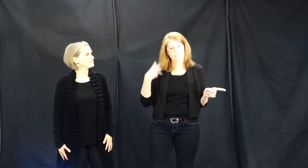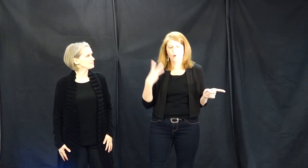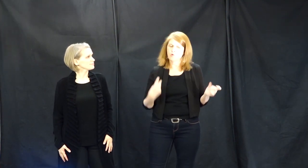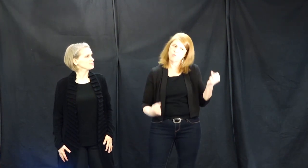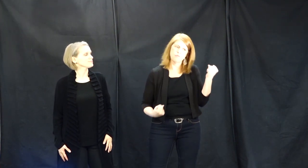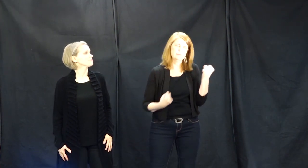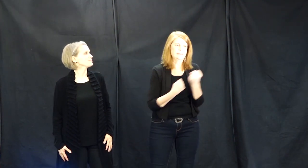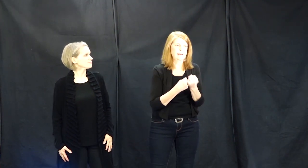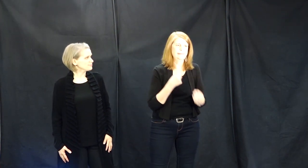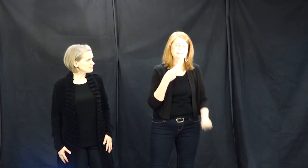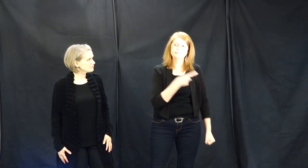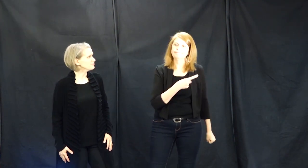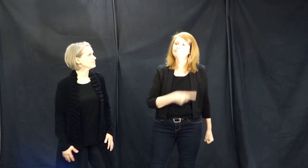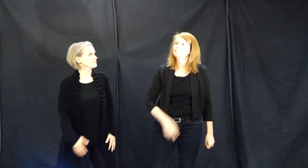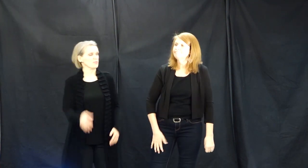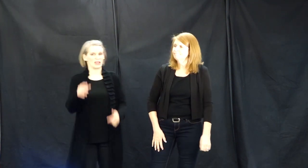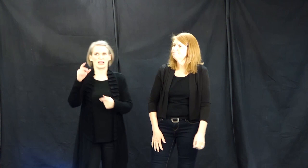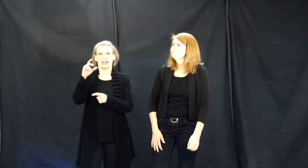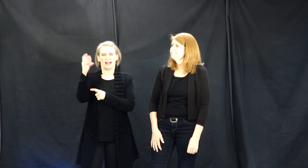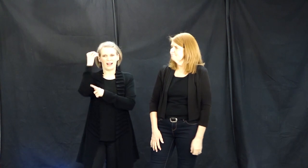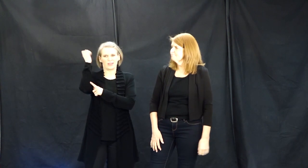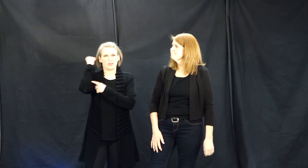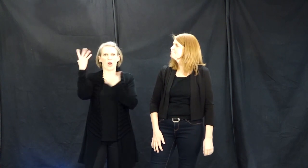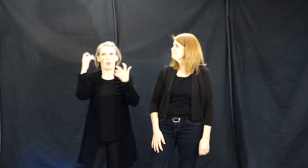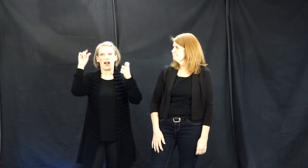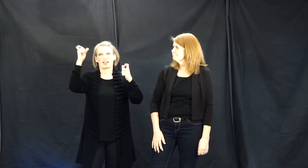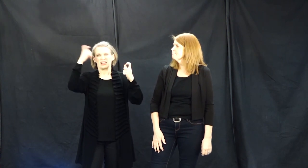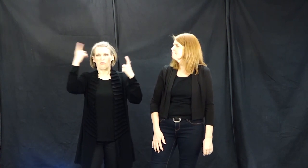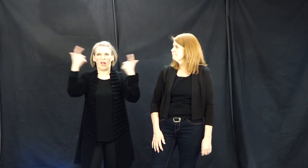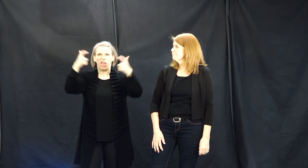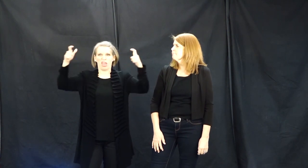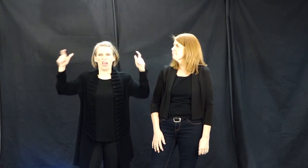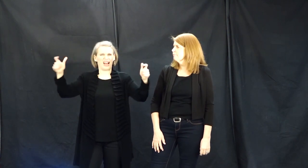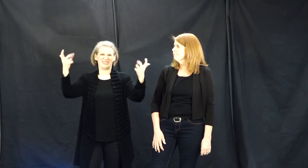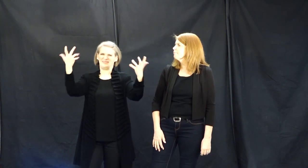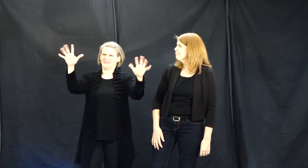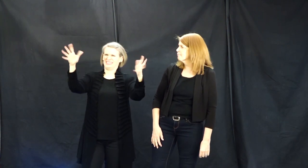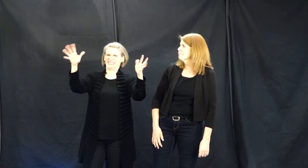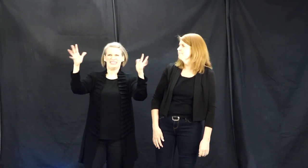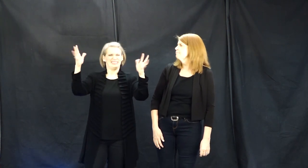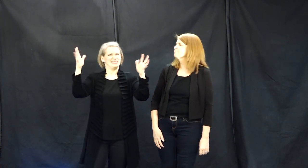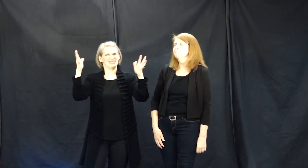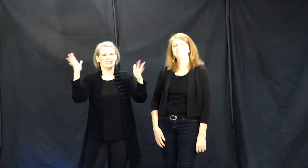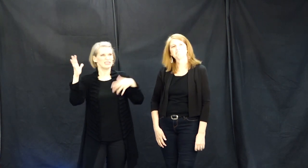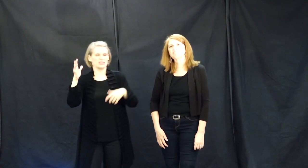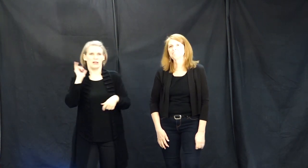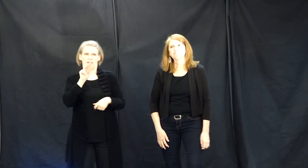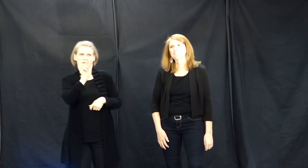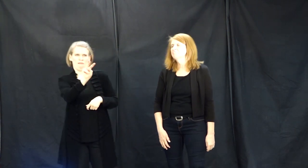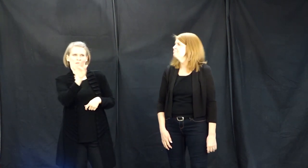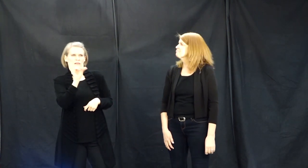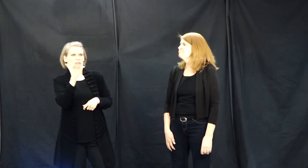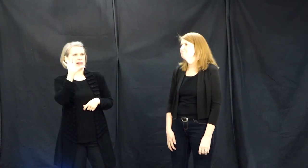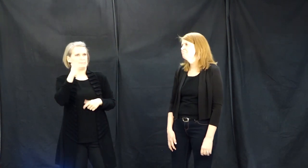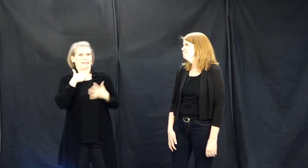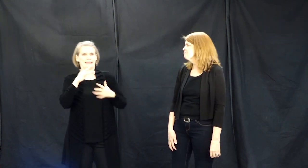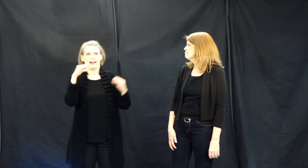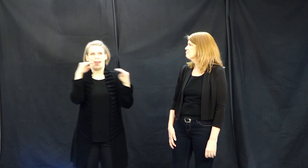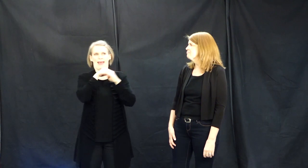on your side. So he's doubled the size of the government. Wasn't the trouble with much of our previous government size? Look in his eyes. See how he lies. Follow the scent